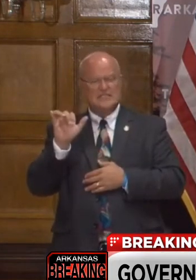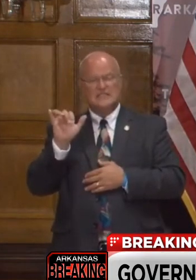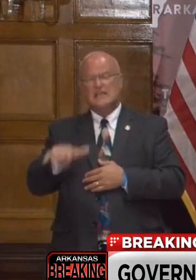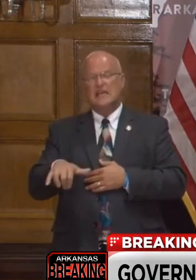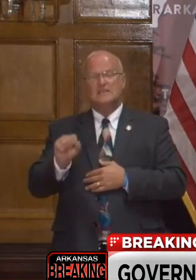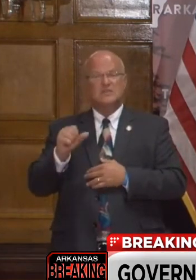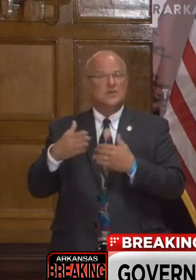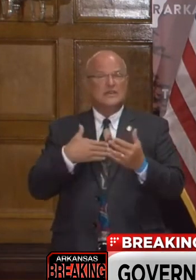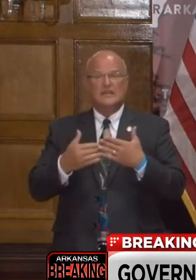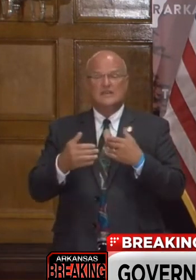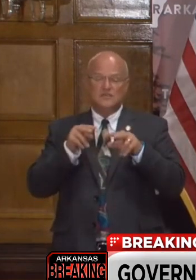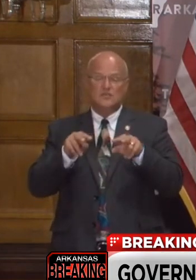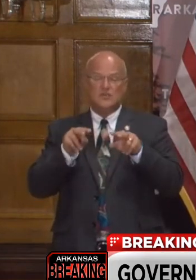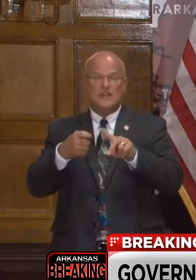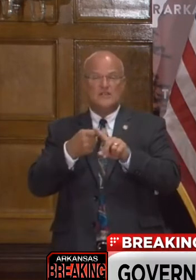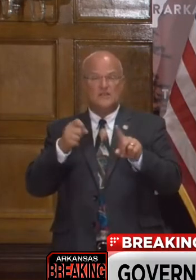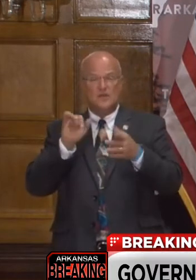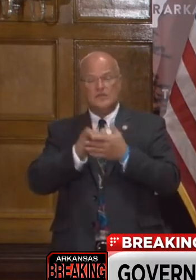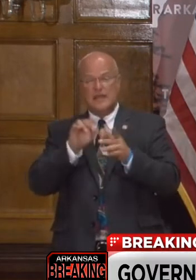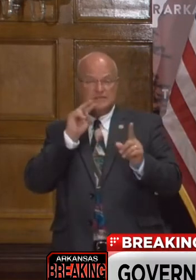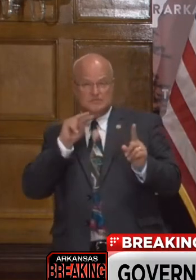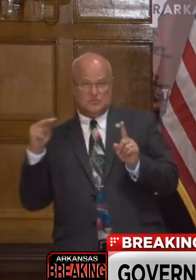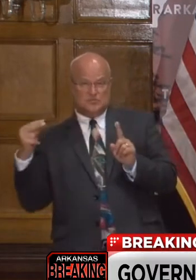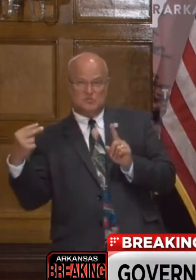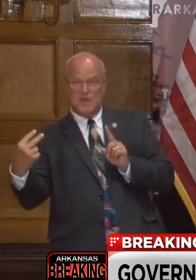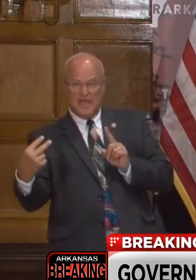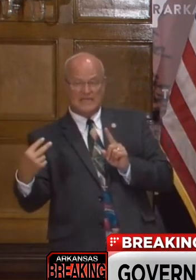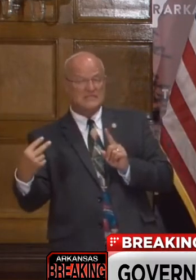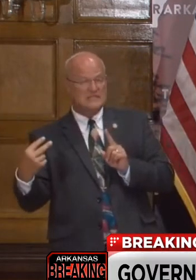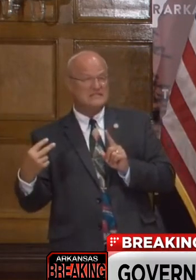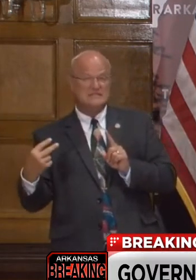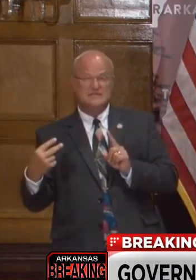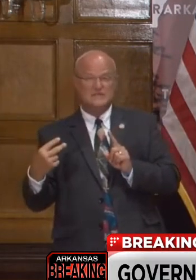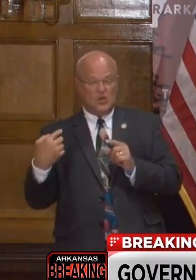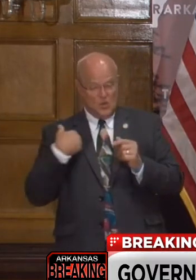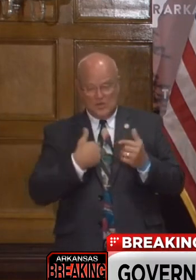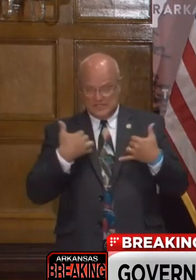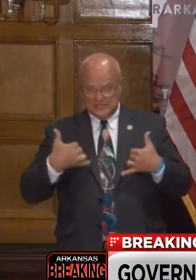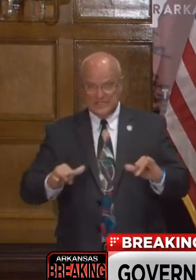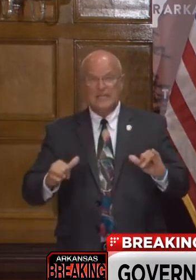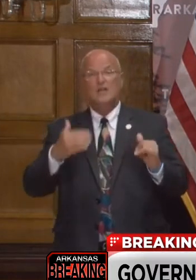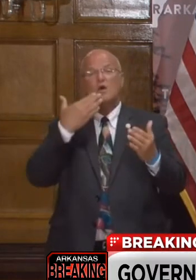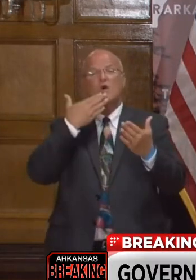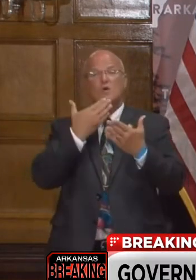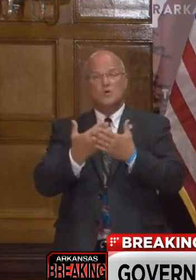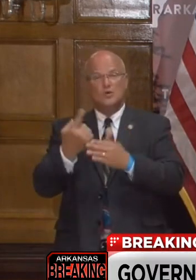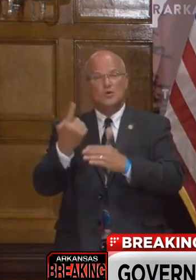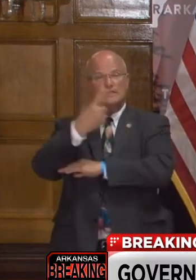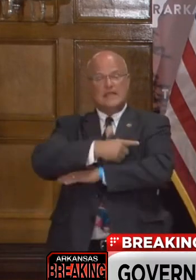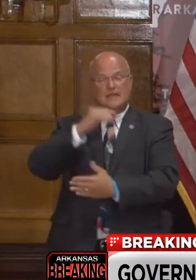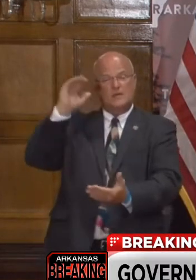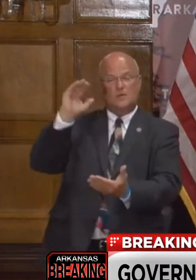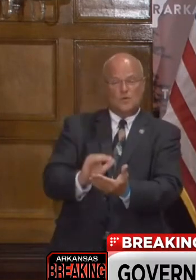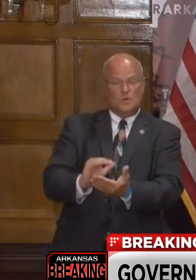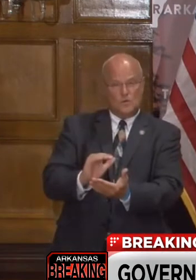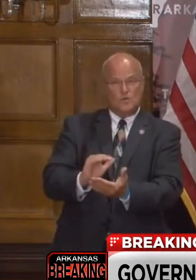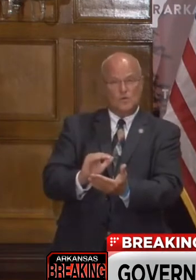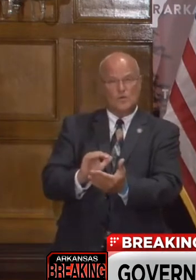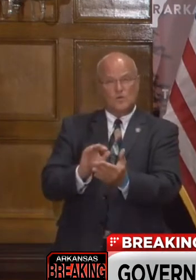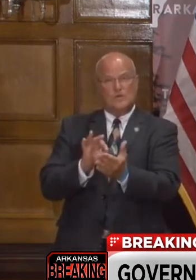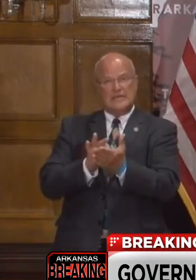So even if you looked at it from that perspective, we still had a very good day in terms of a